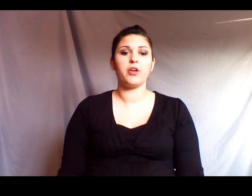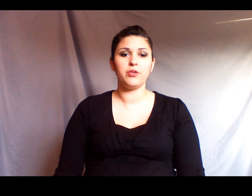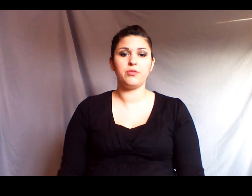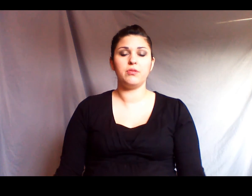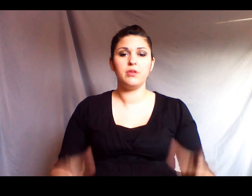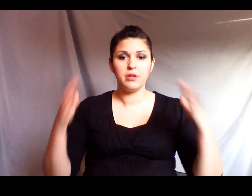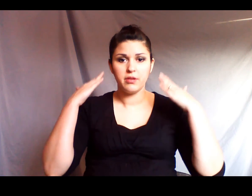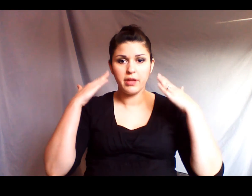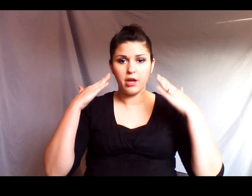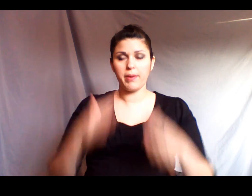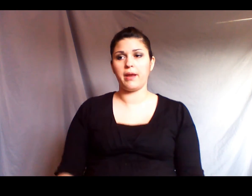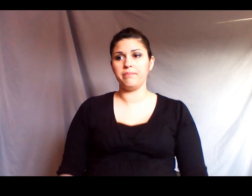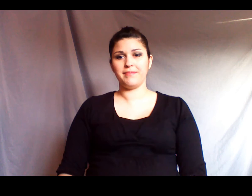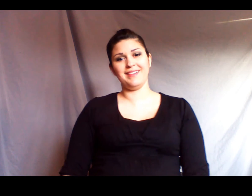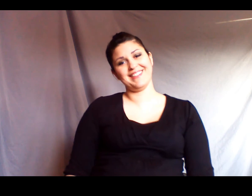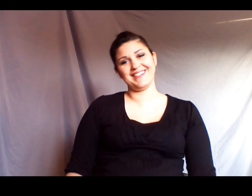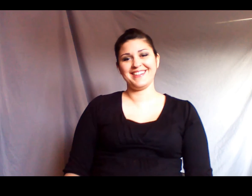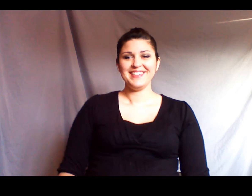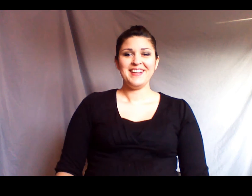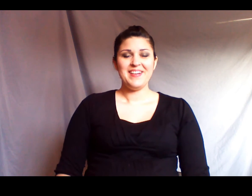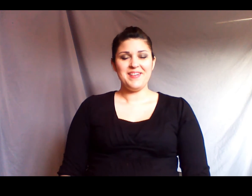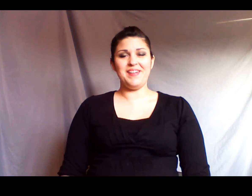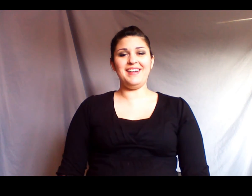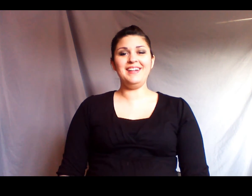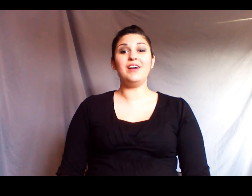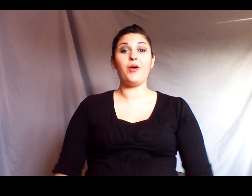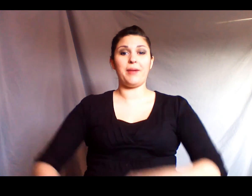you the ear pain. Okay.